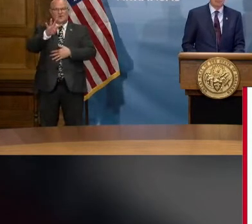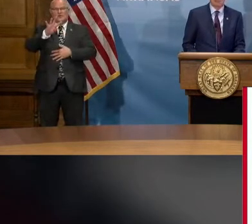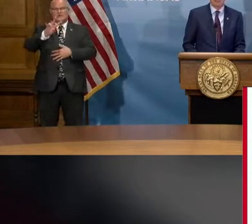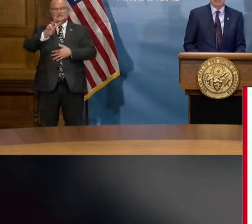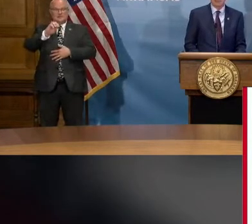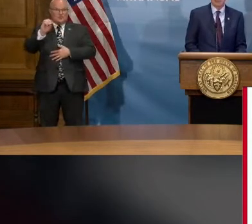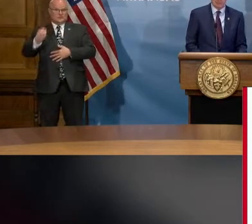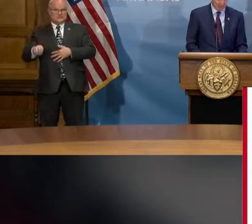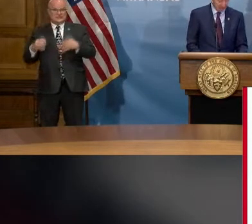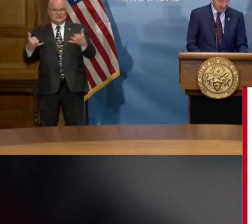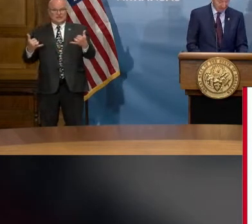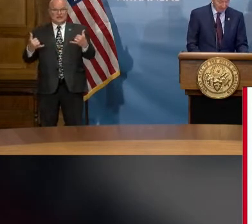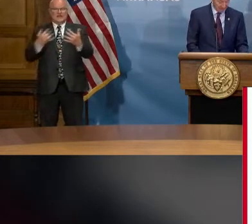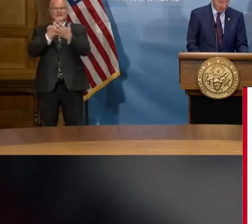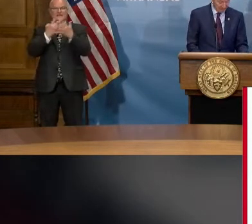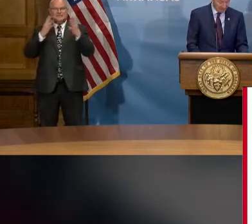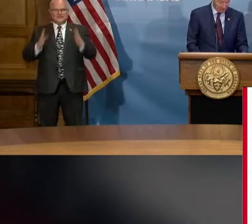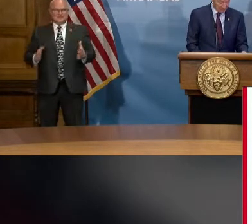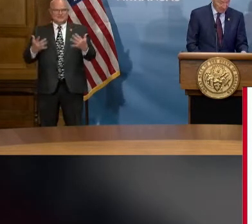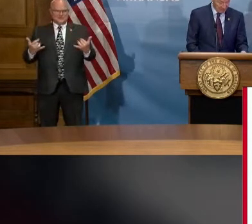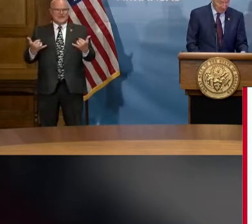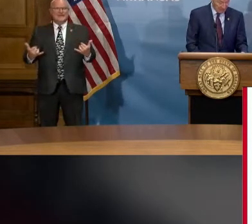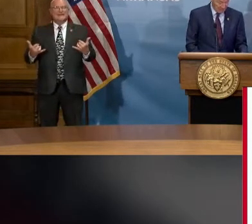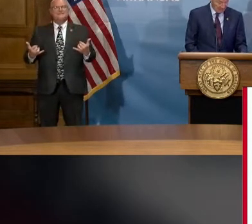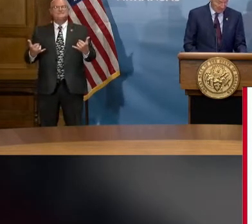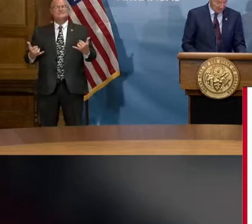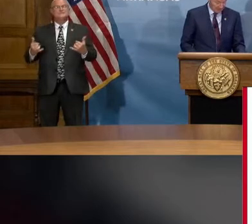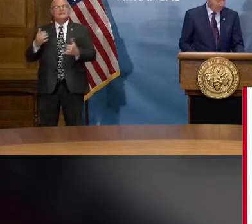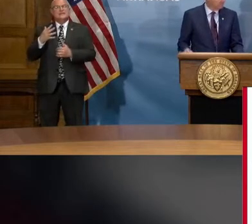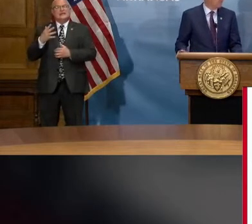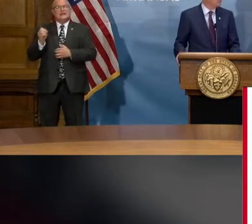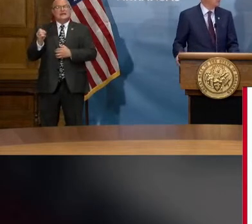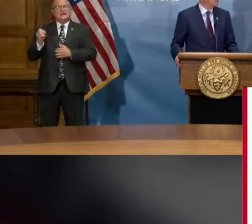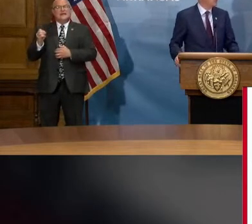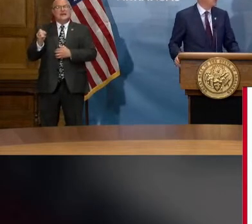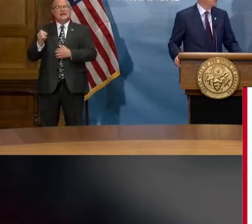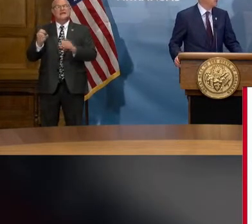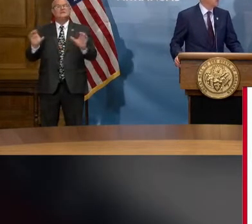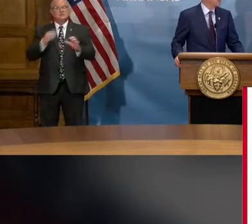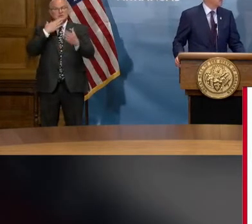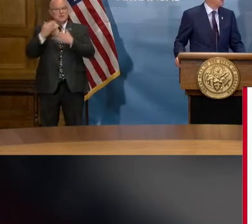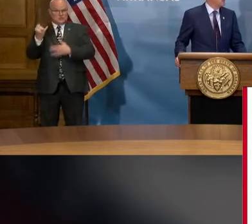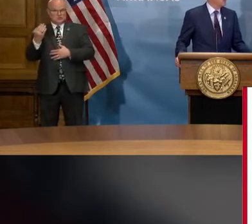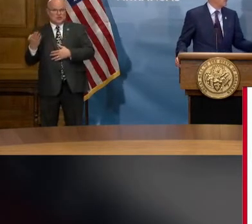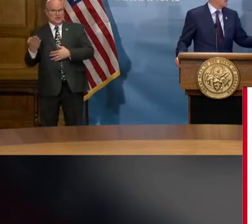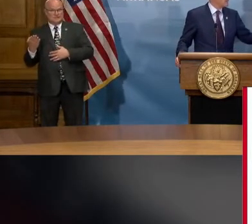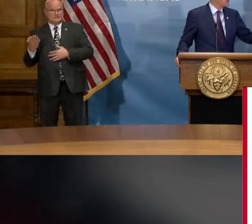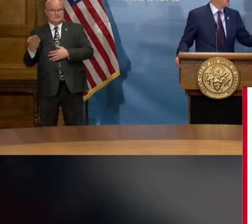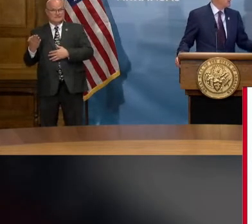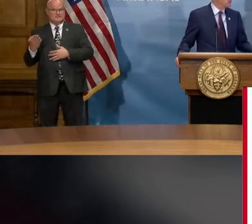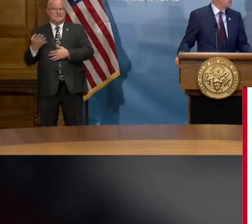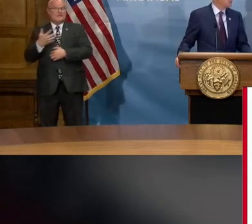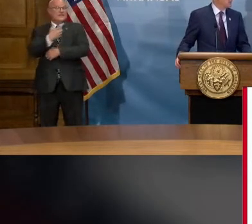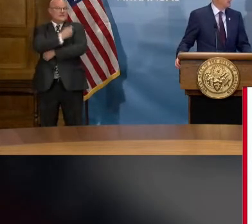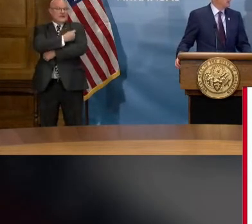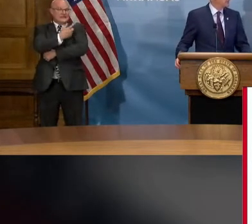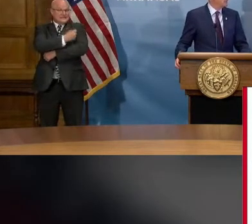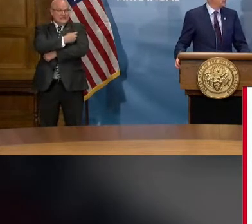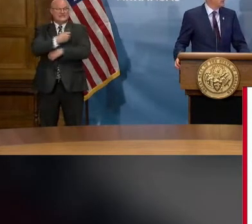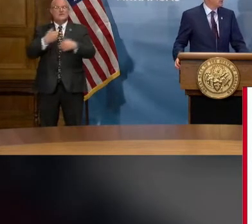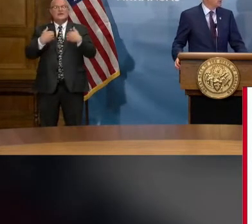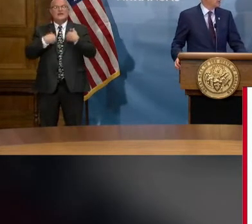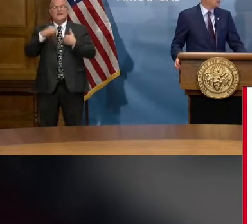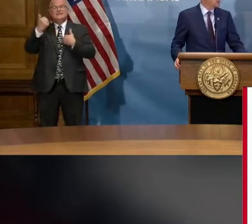47%, I believe it is, of the inmate population, and they're doing a good job. On vaccinations, we